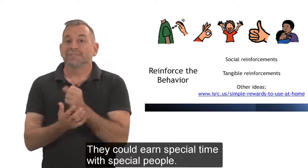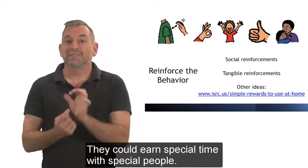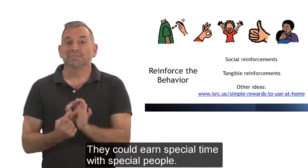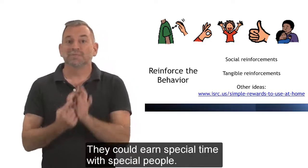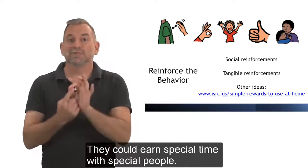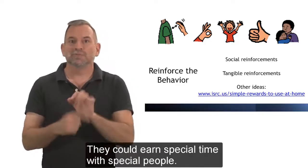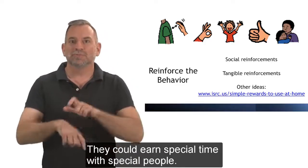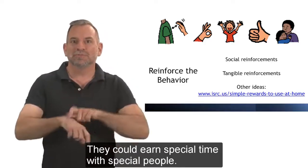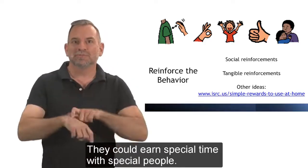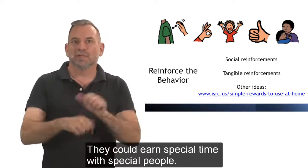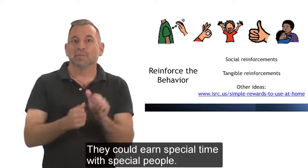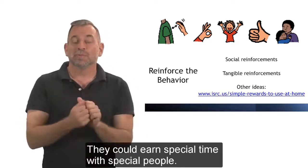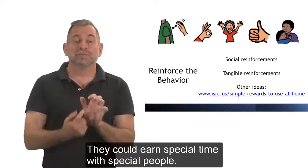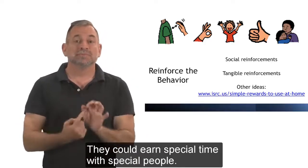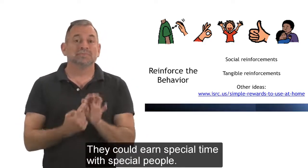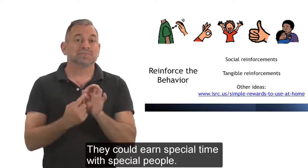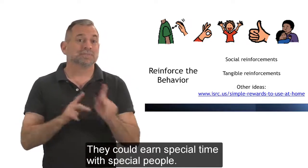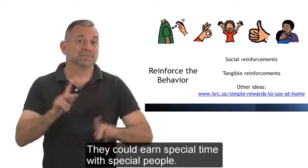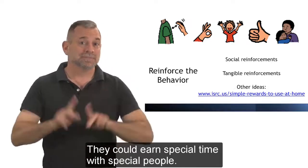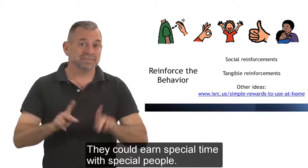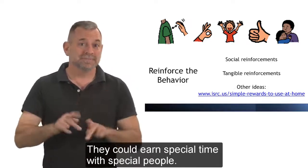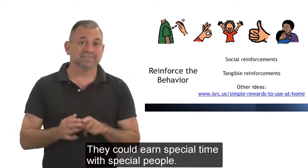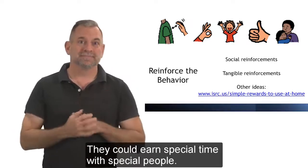They could earn special time with special people.